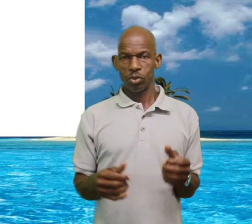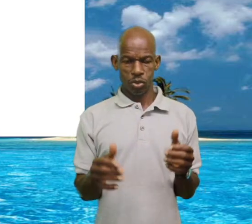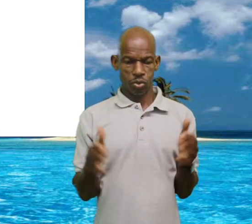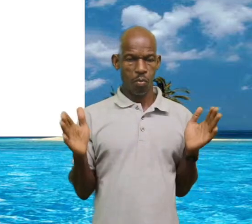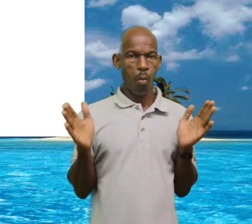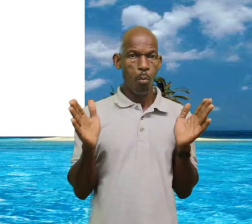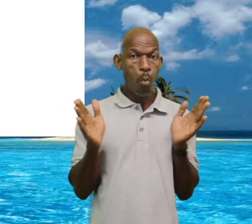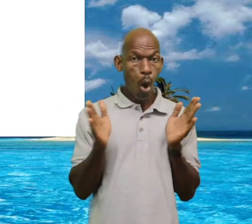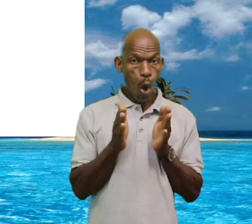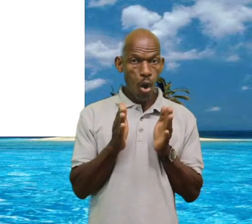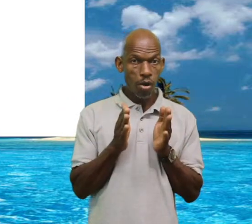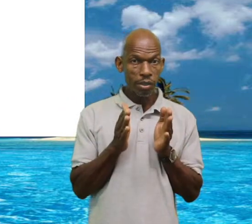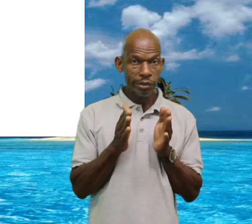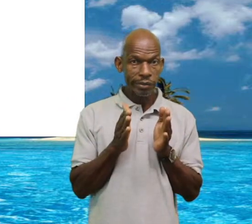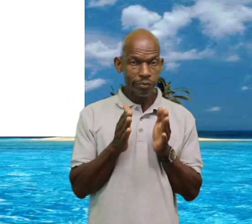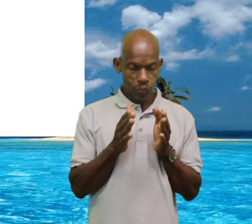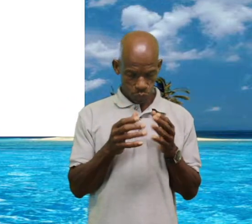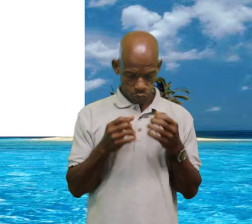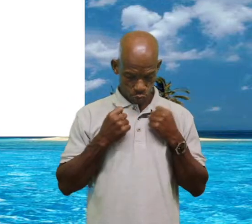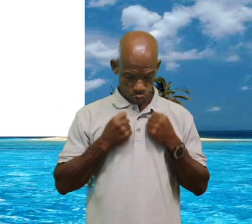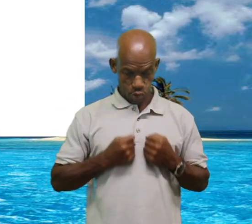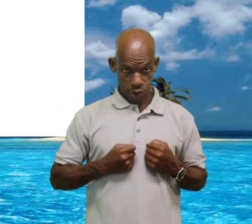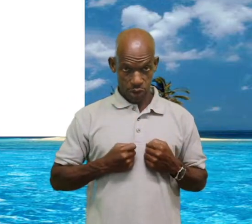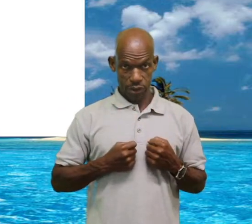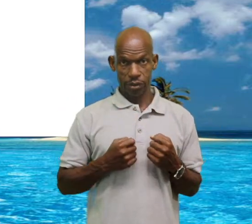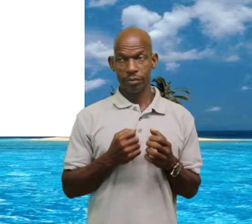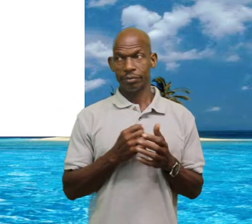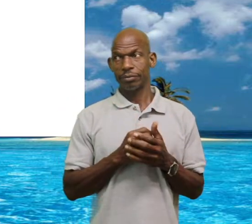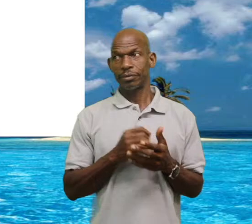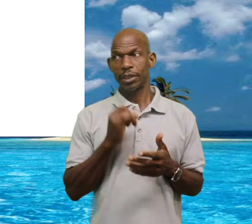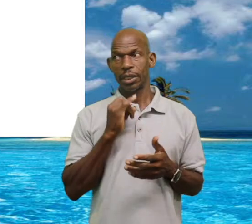adjective based on size. The small shirt